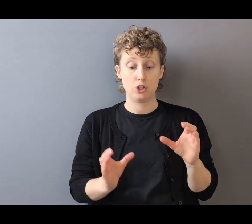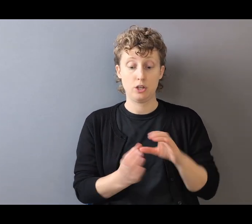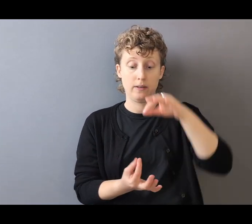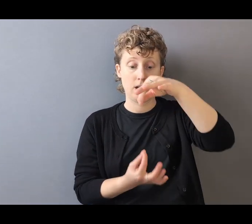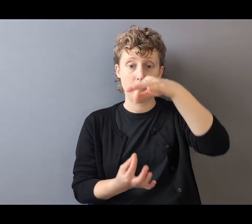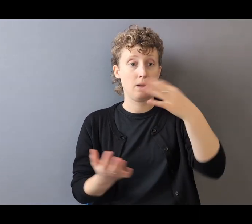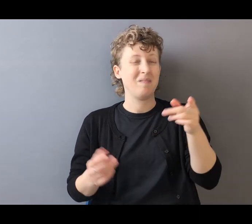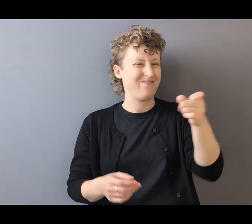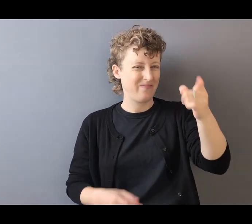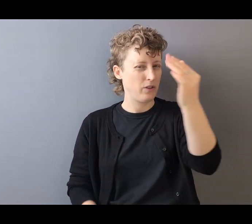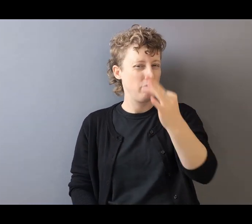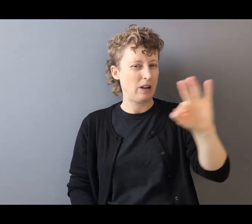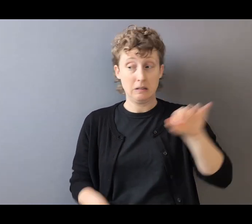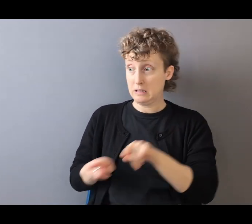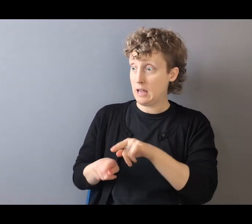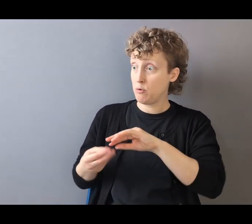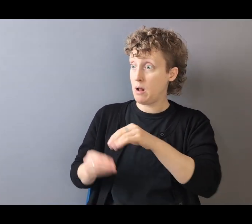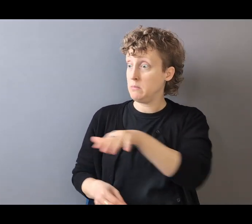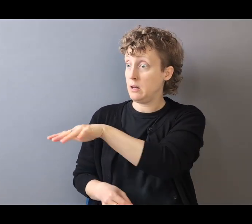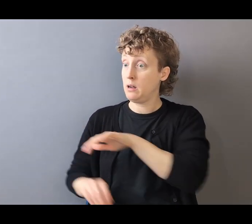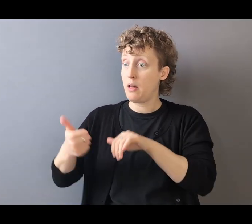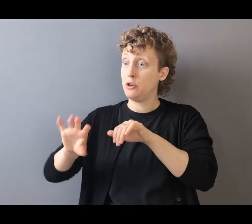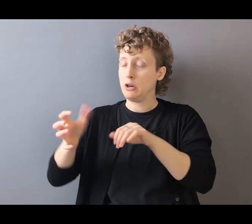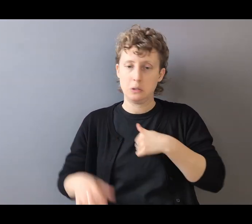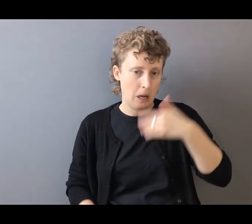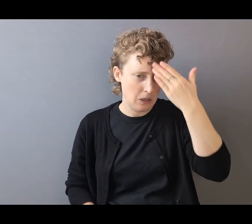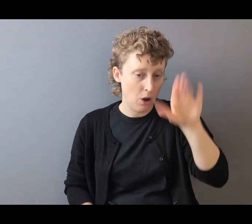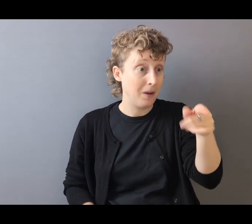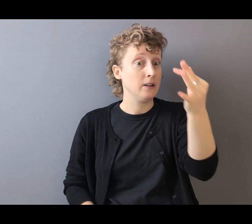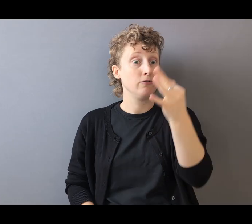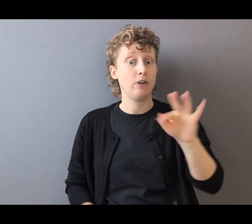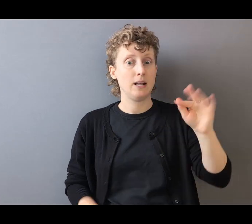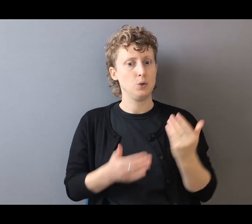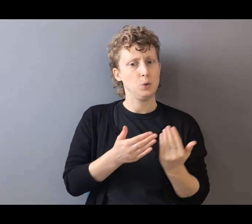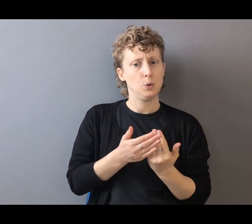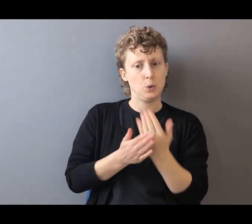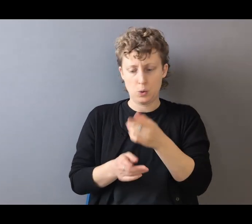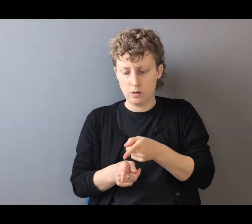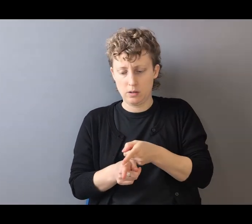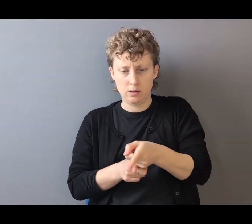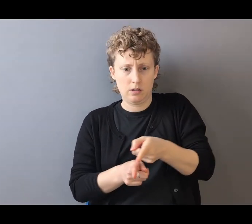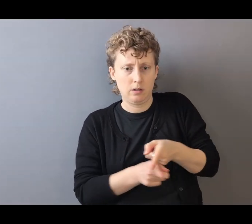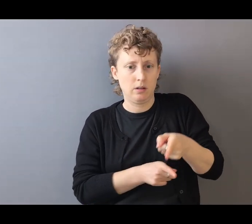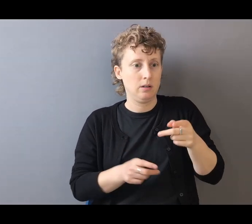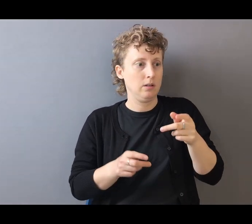in France, we have a lot of new specialists that are coming a bit from nowhere.